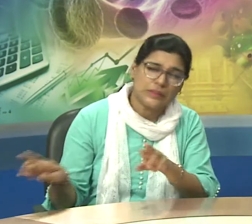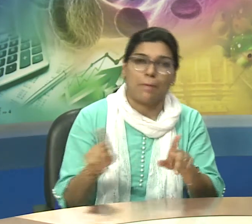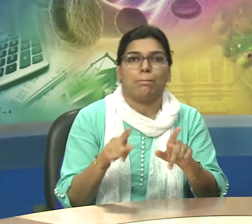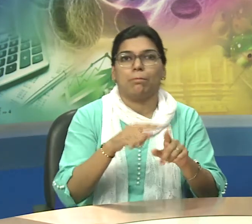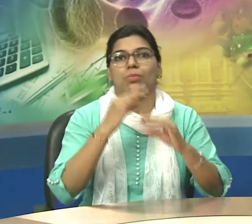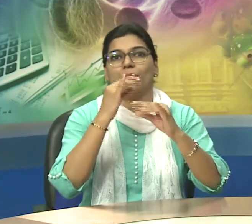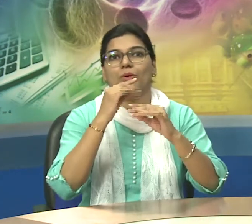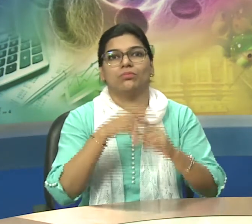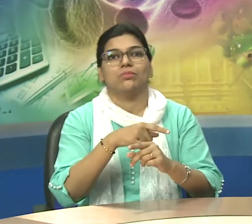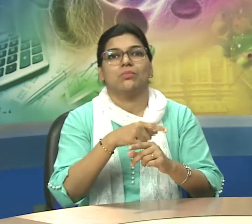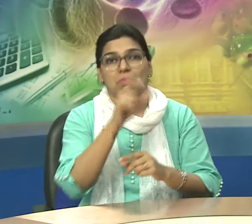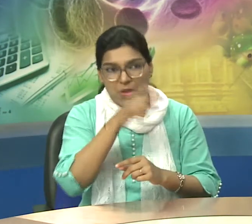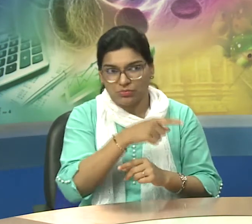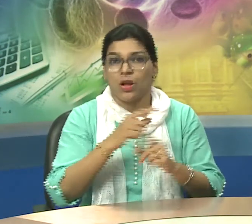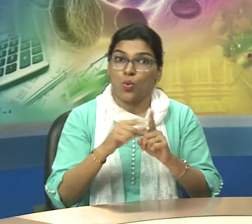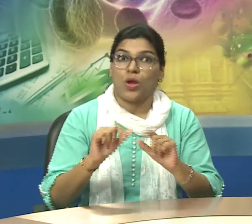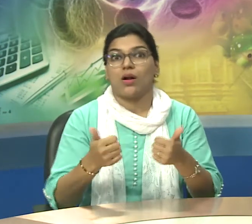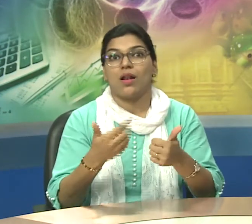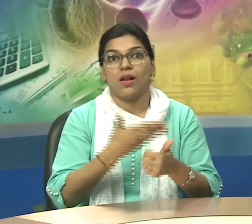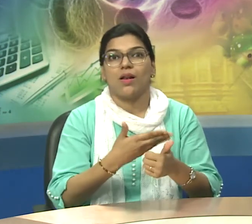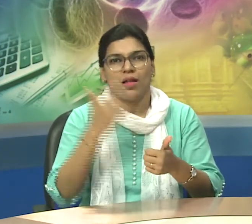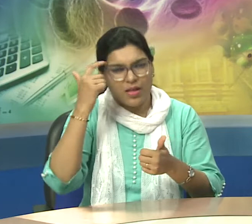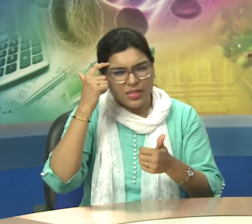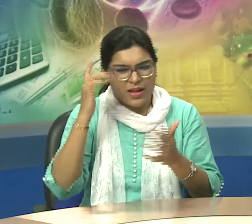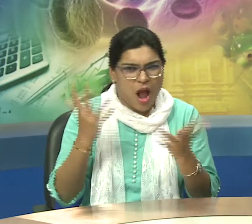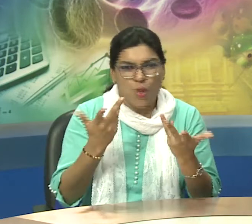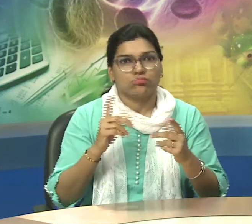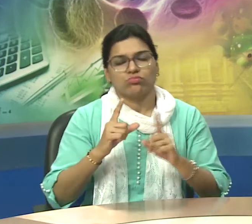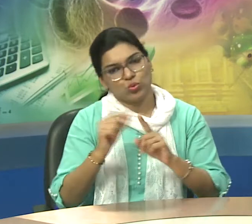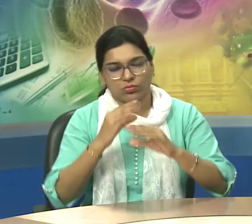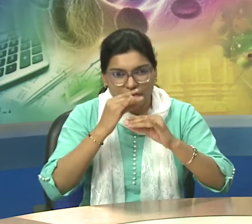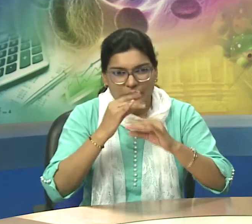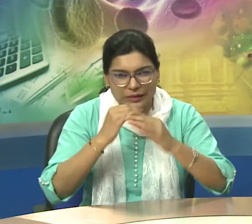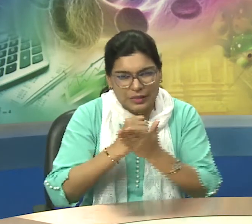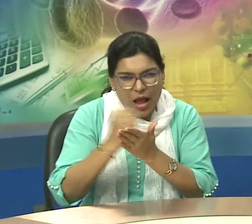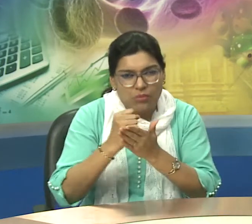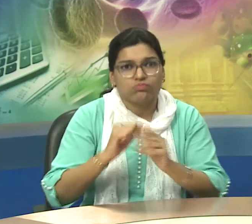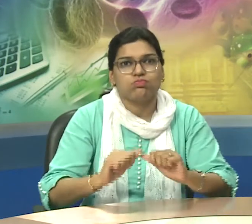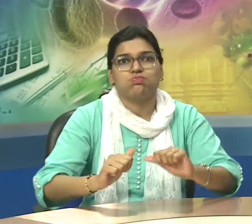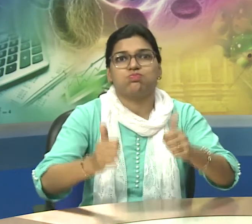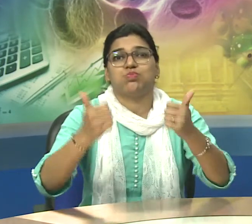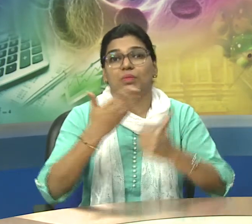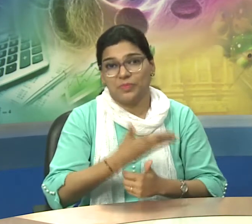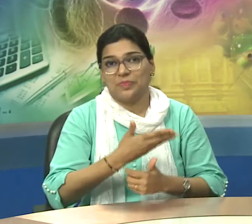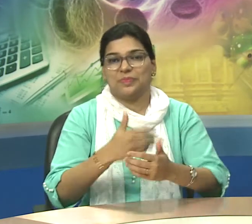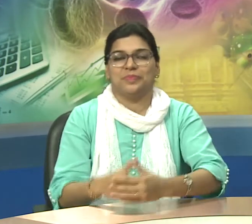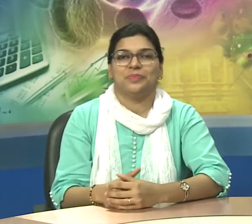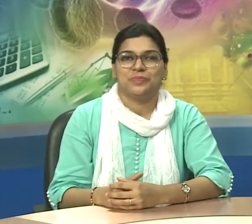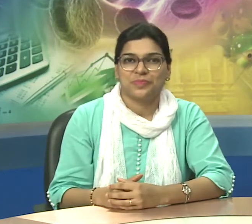inspired him to improvise and invent ragas that were earlier